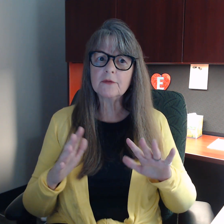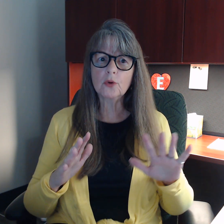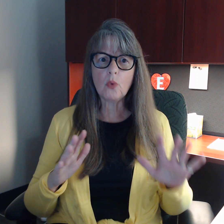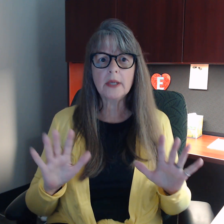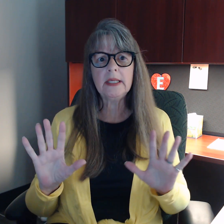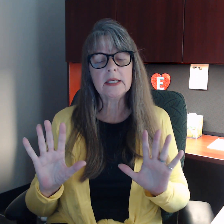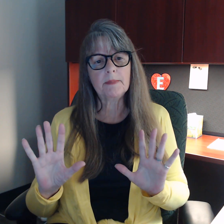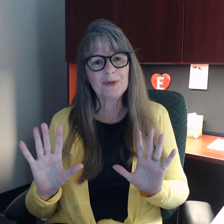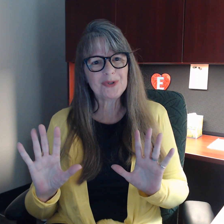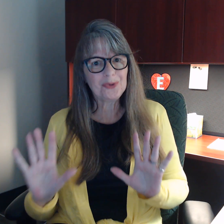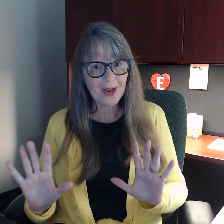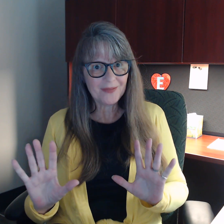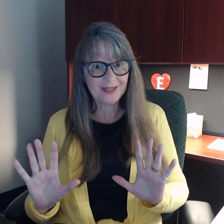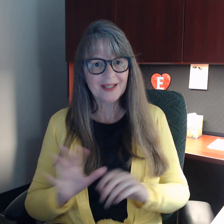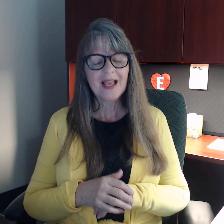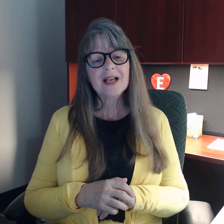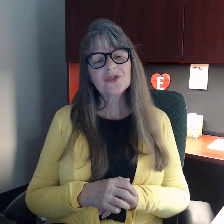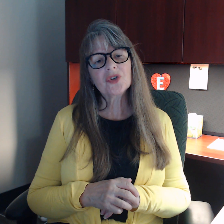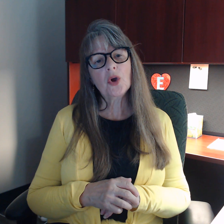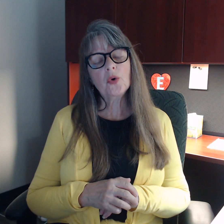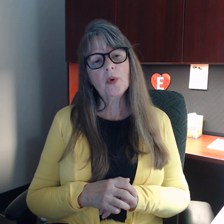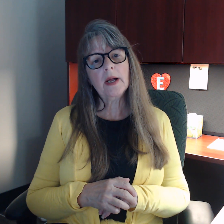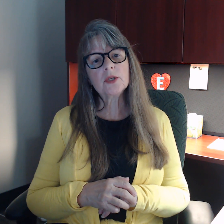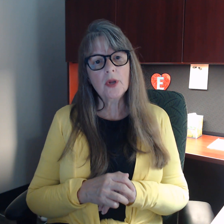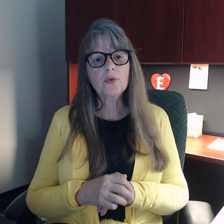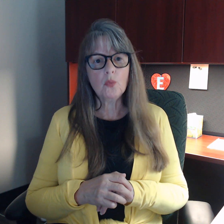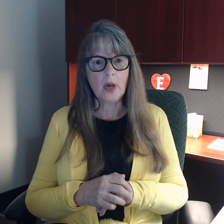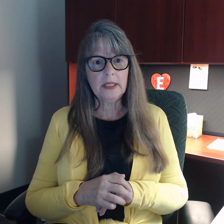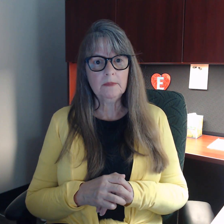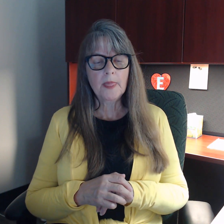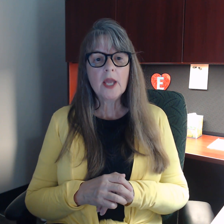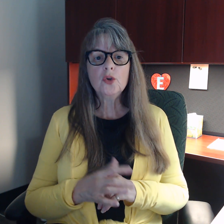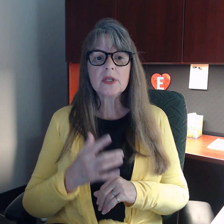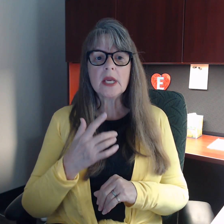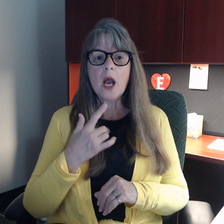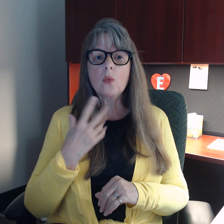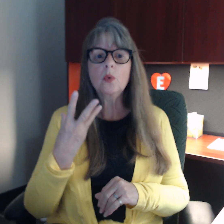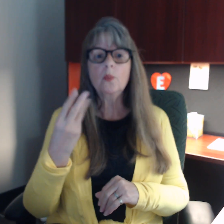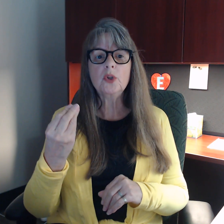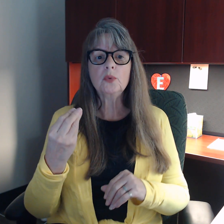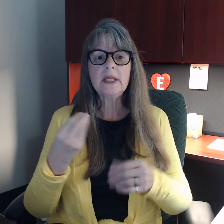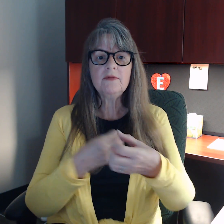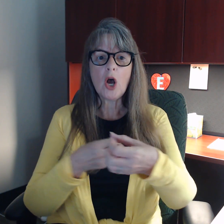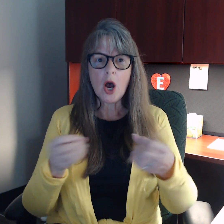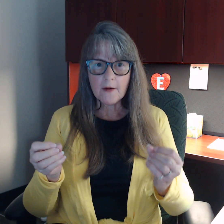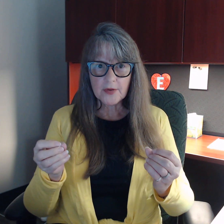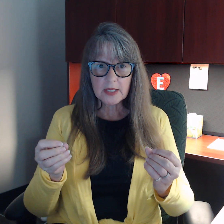you're walking as opposed to driving. So, so if you're walking, you can say, oh, well, when you leave the